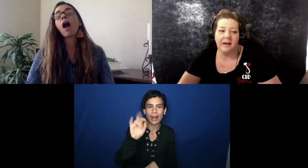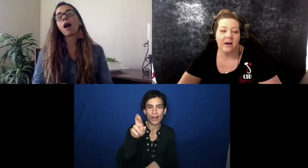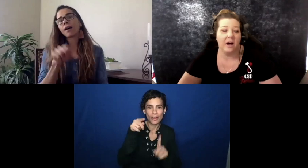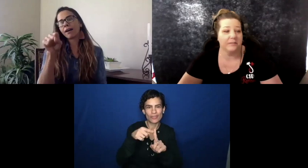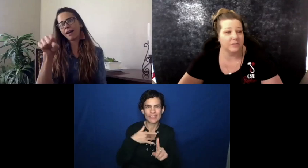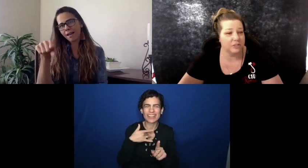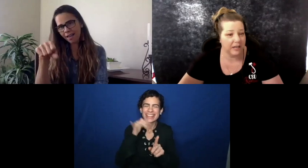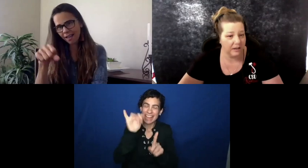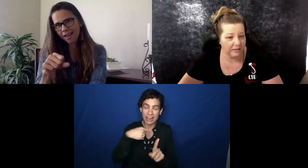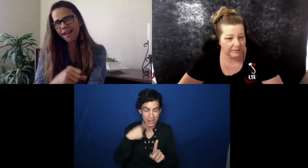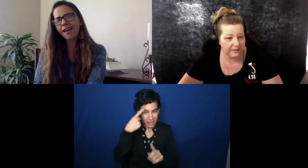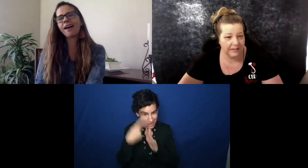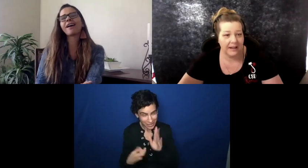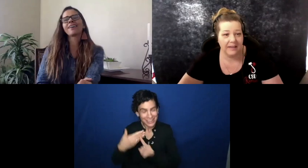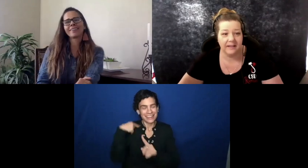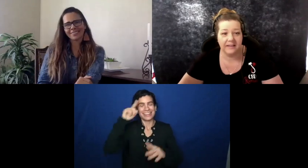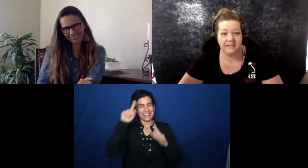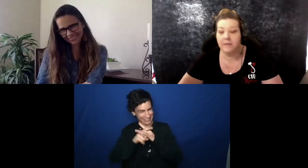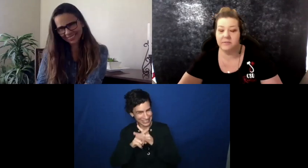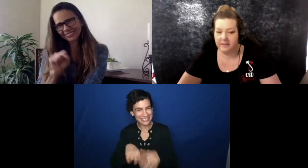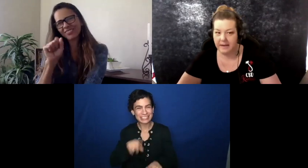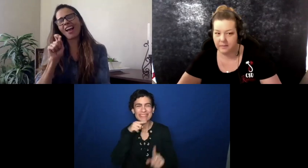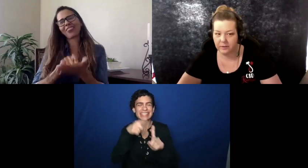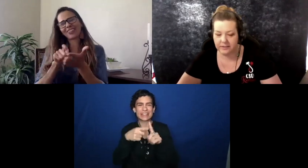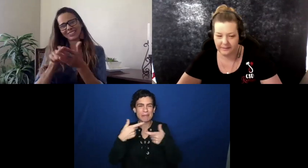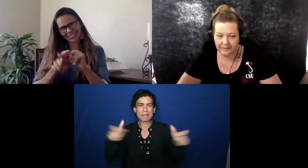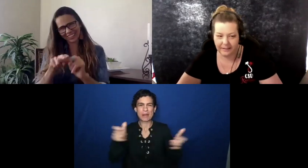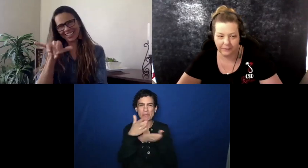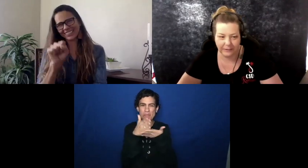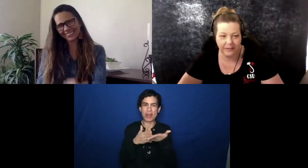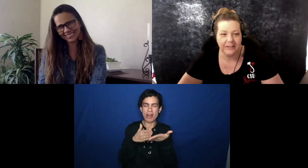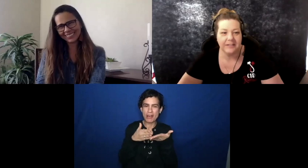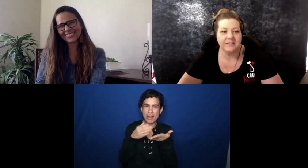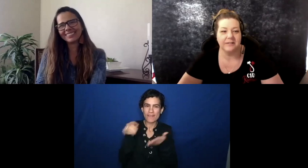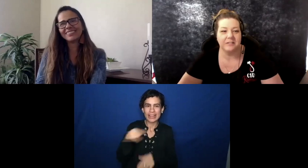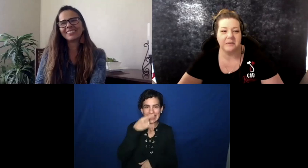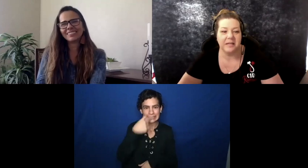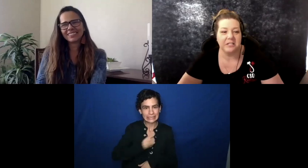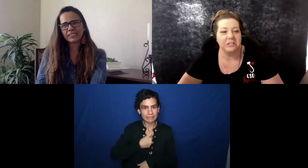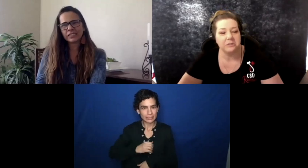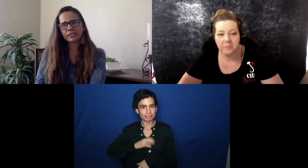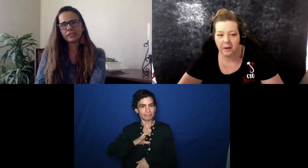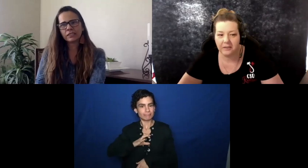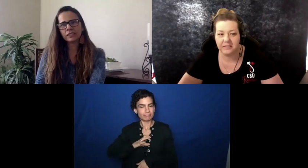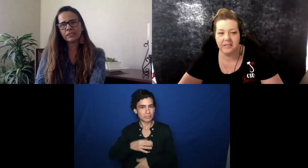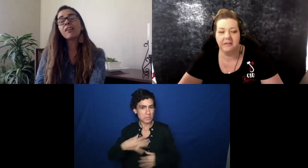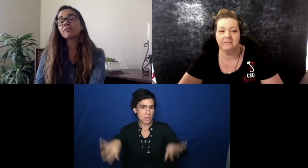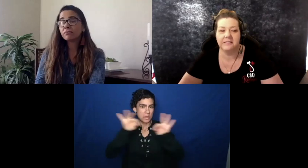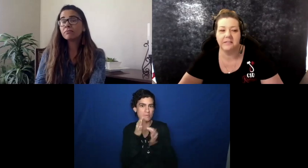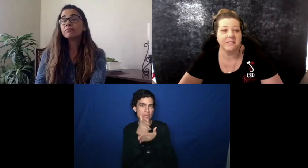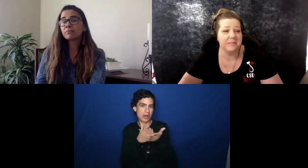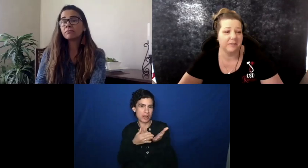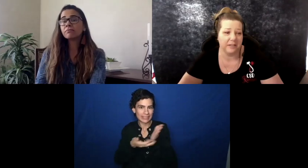Author's chair. I think that was the name I was trying to think of earlier. So it's been a huge part of